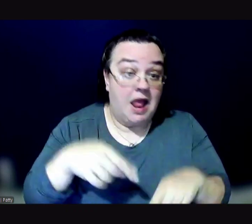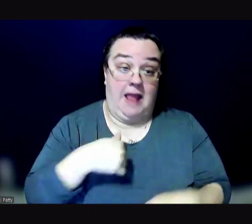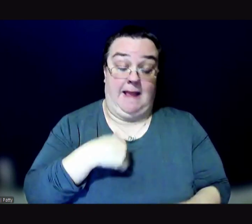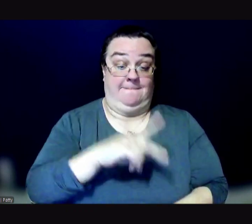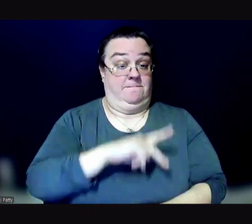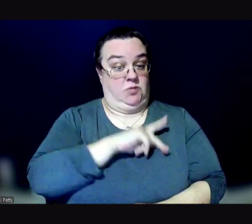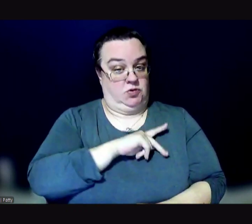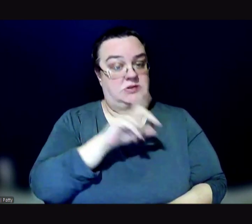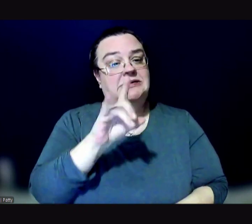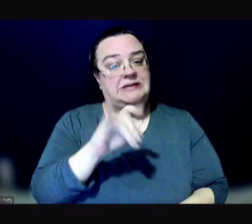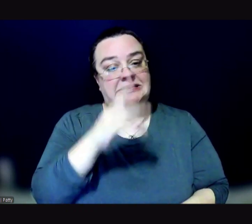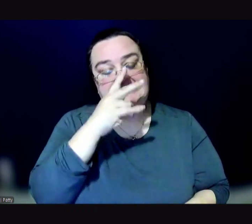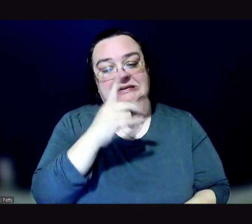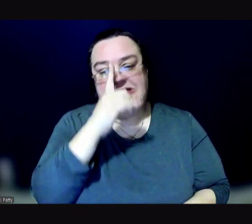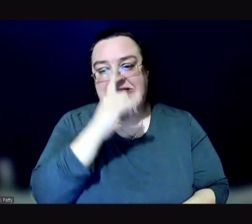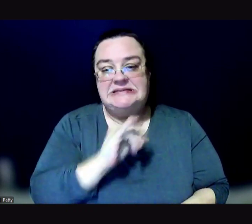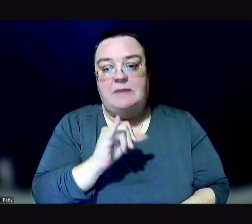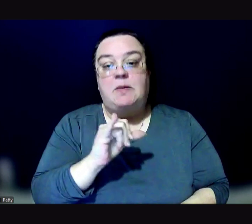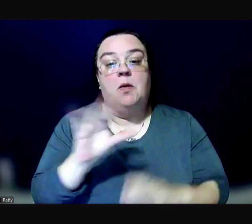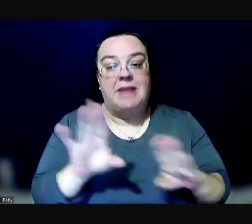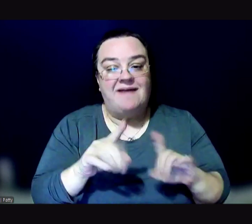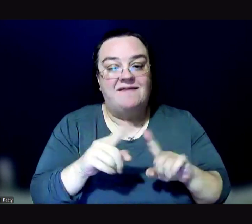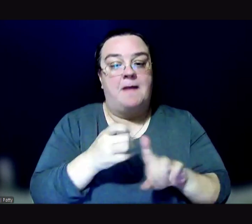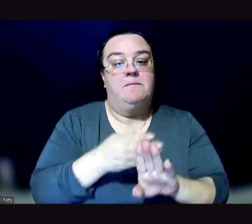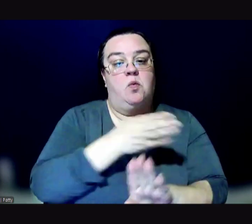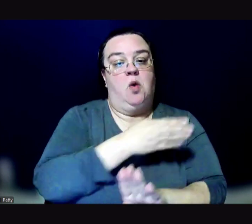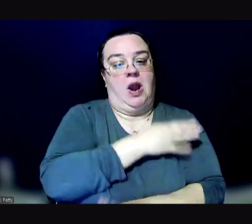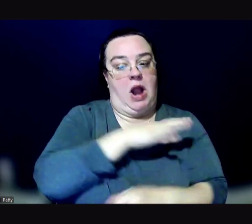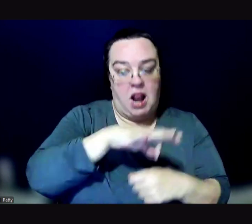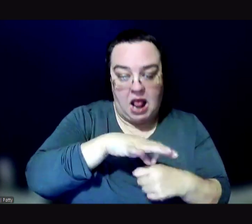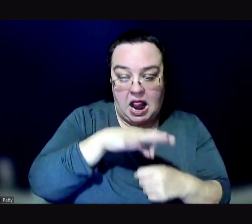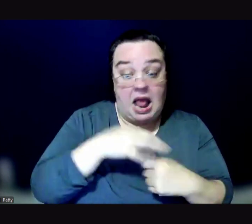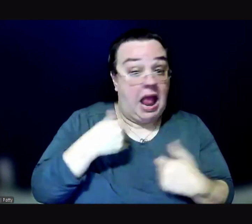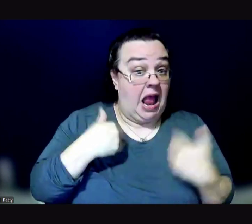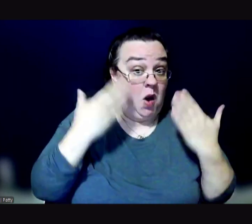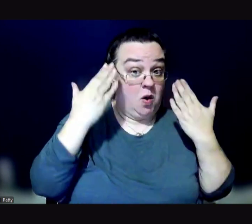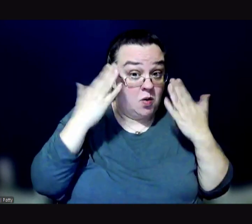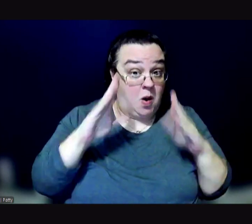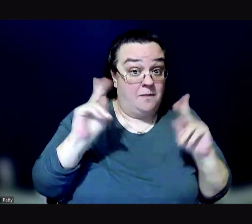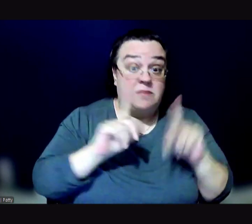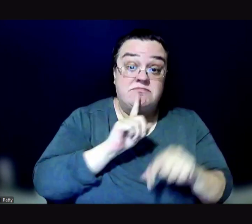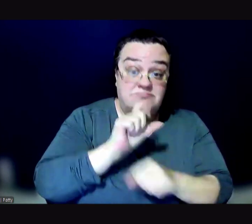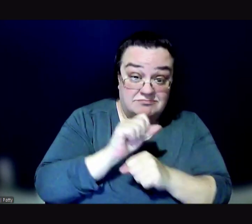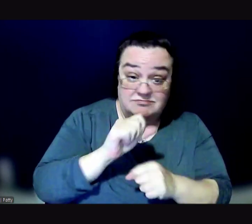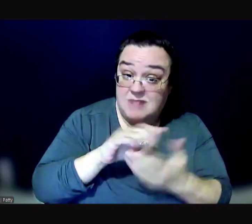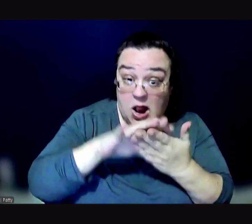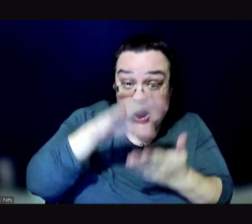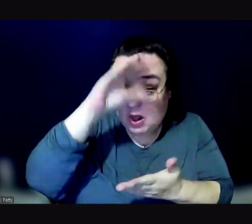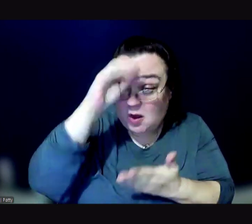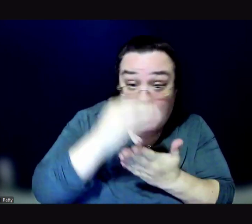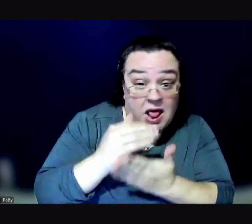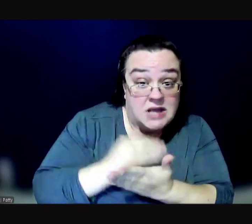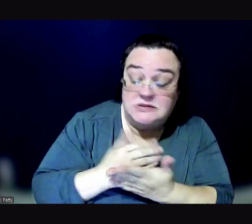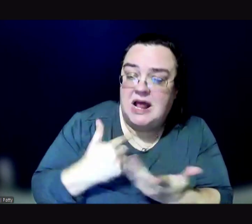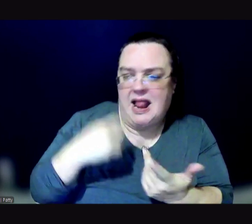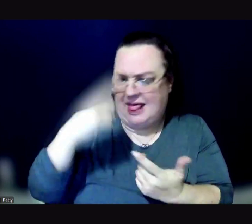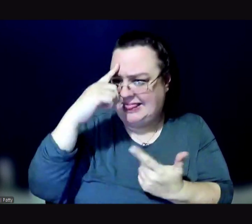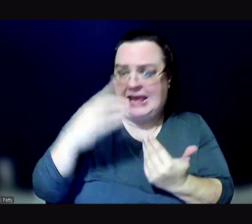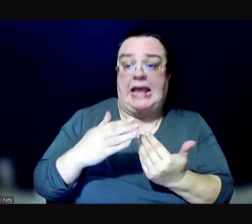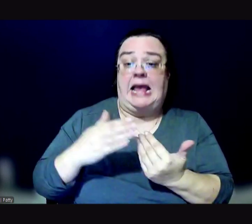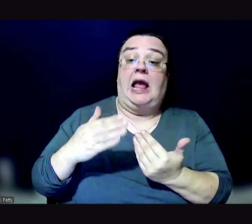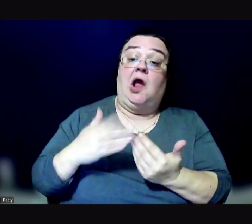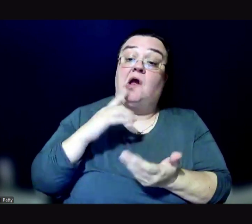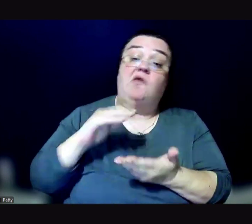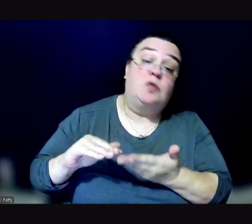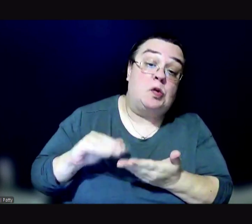similar behavior from previous elections, so I don't know that people are learning their lessons. I think it's very much easily forgiven, and then we move on and